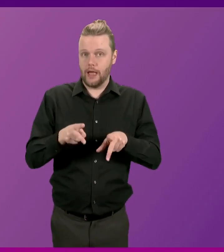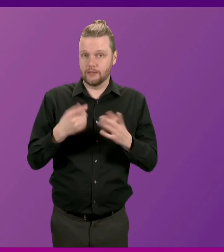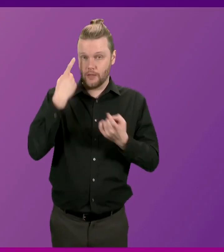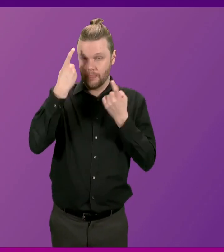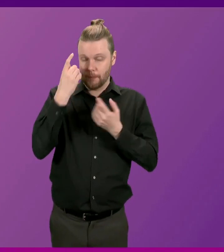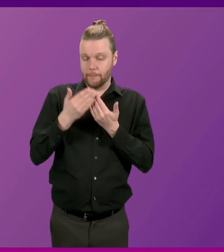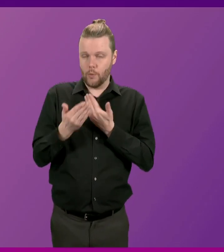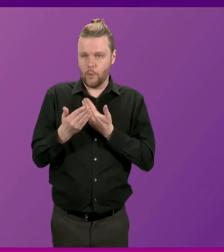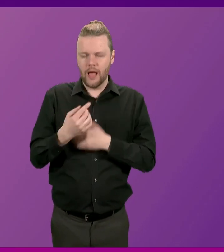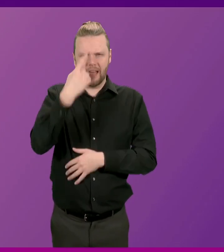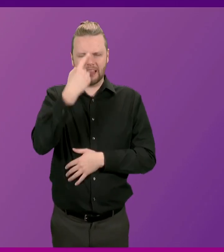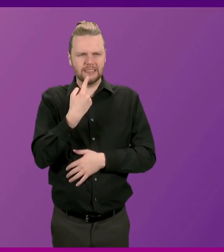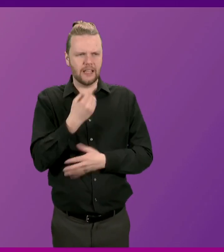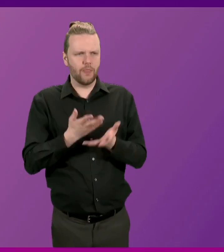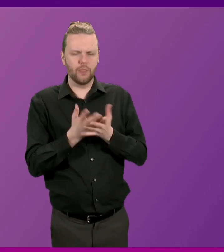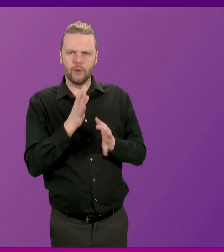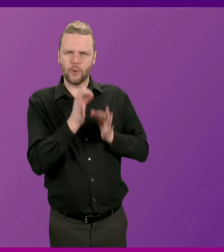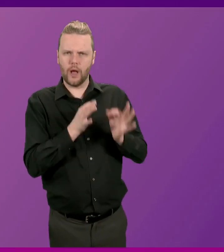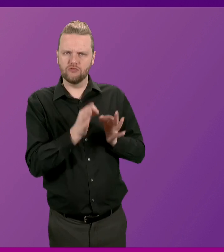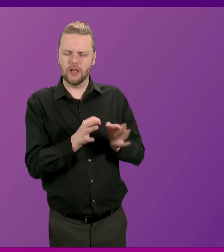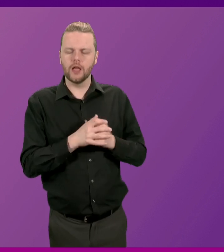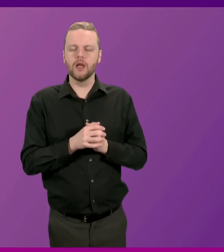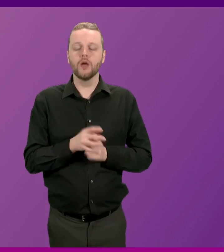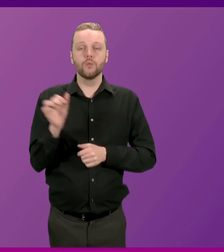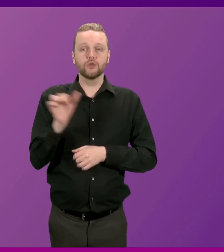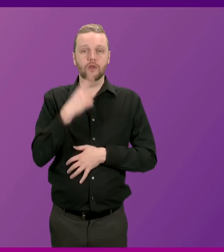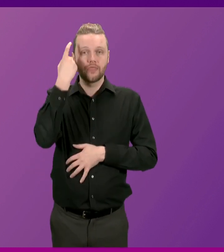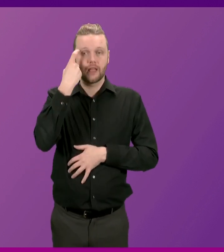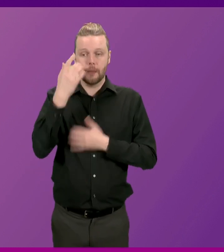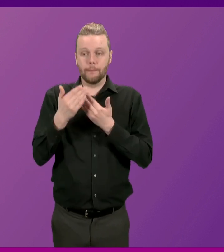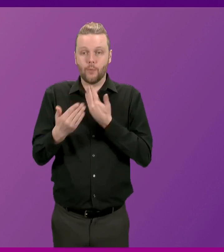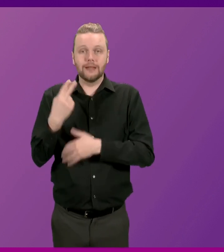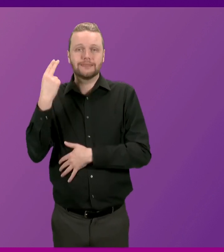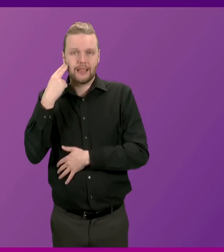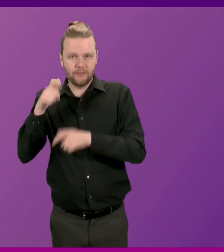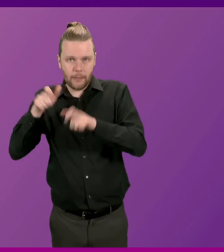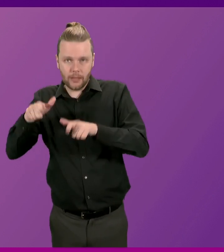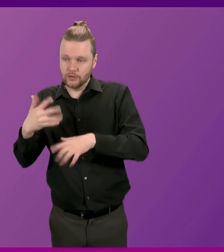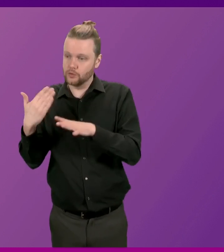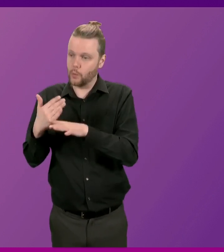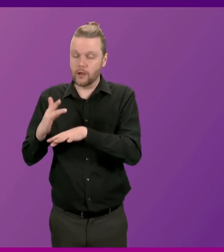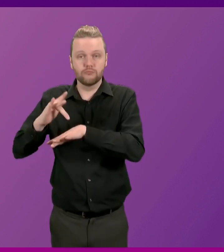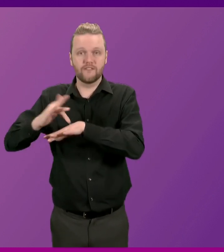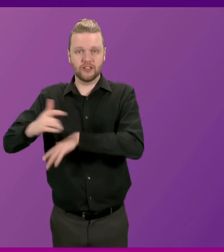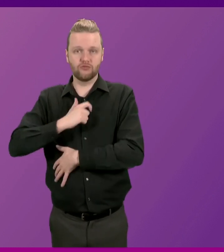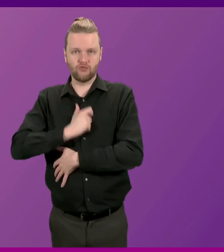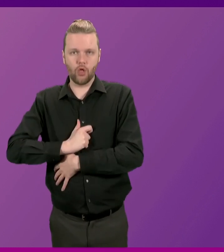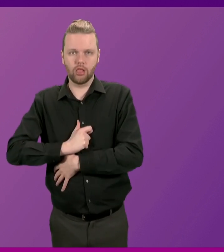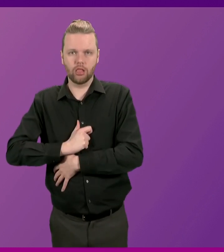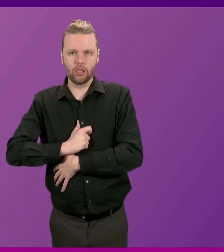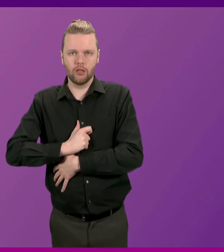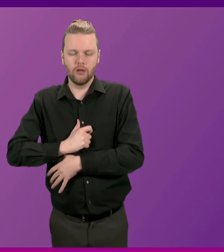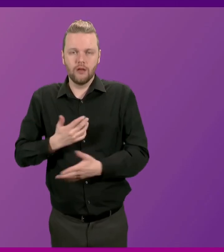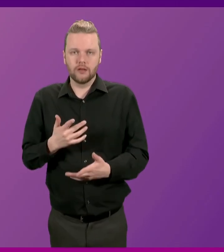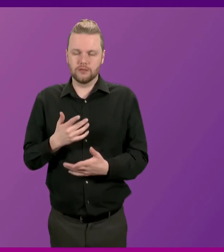about, and I mentioned this I think in the inquiry, was we should also be thinking about training up more deaf people to work in professional roles. It shouldn't always, because quite